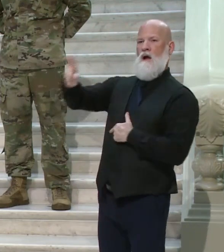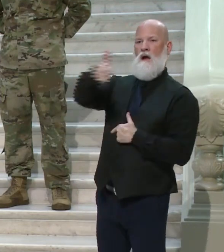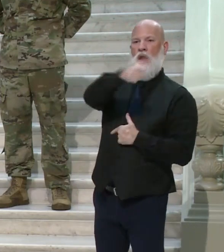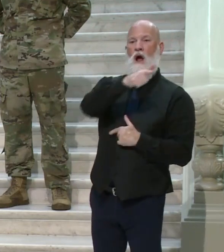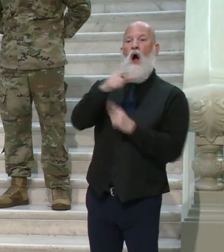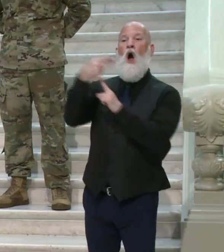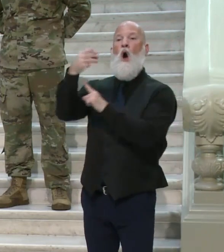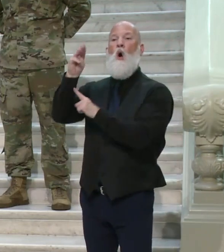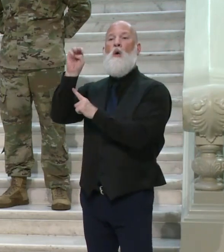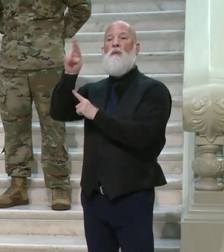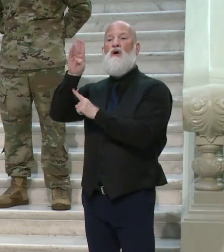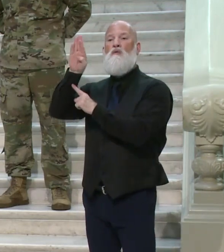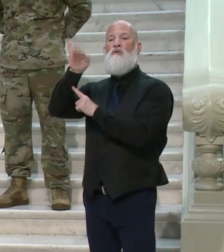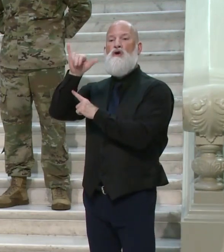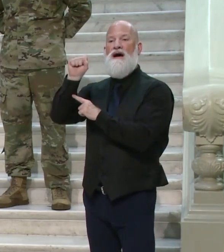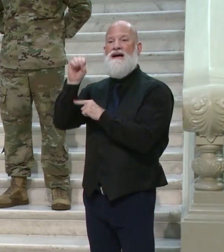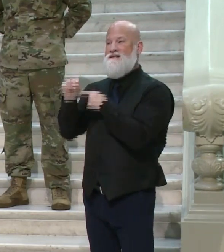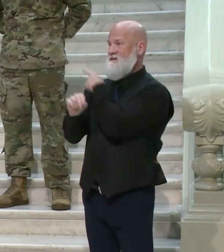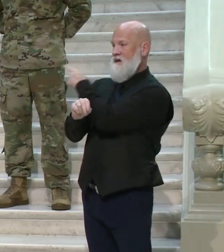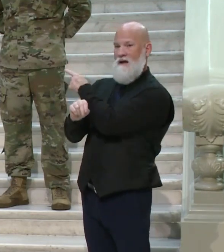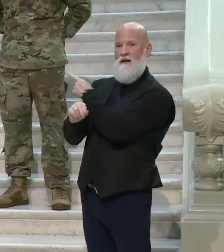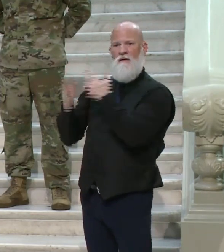the door. She temperature checked him,